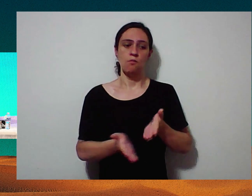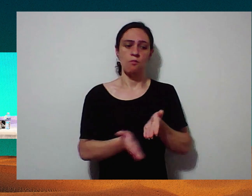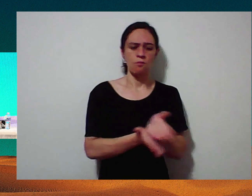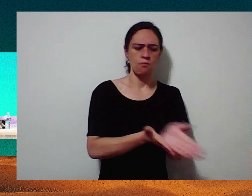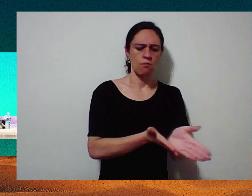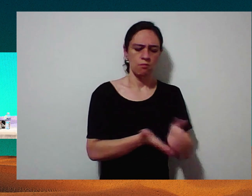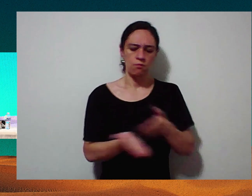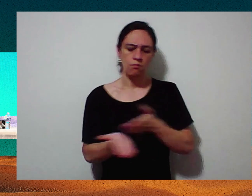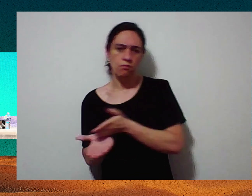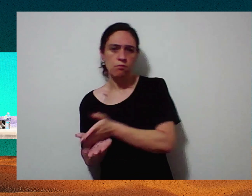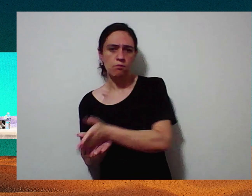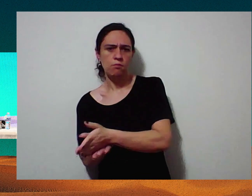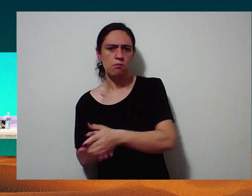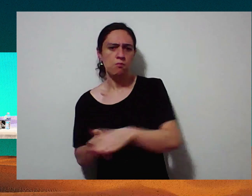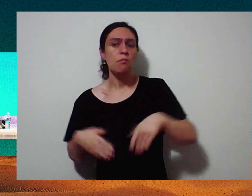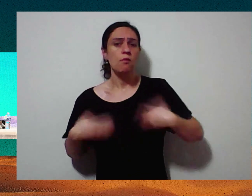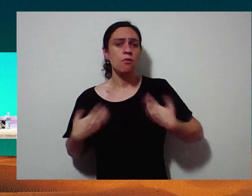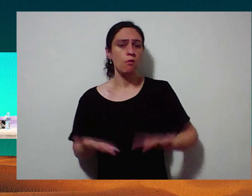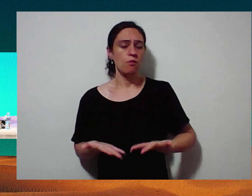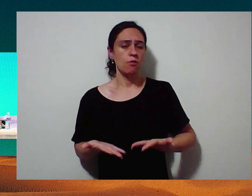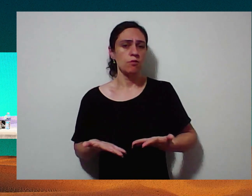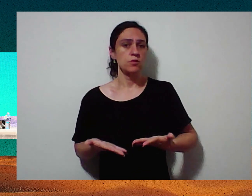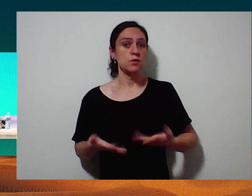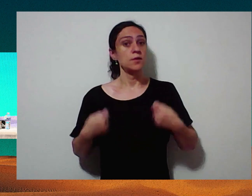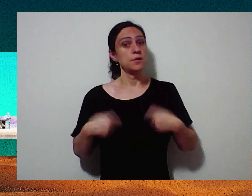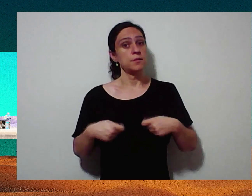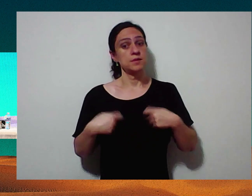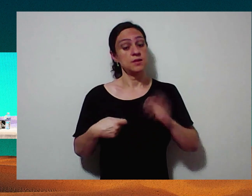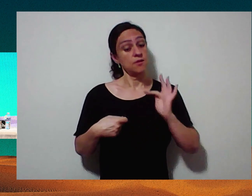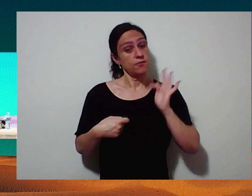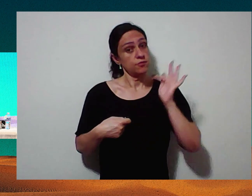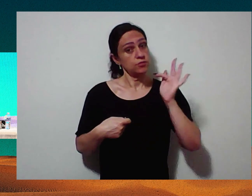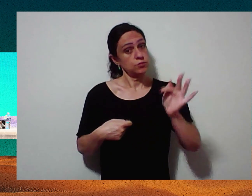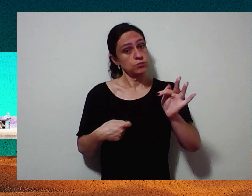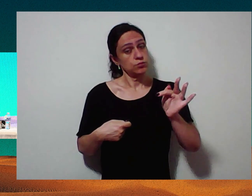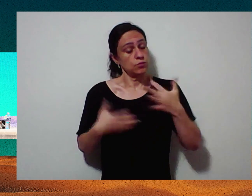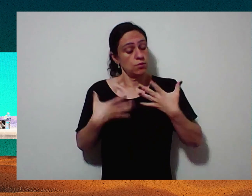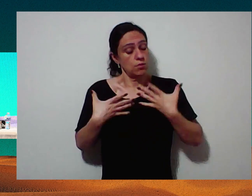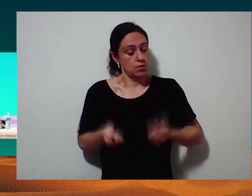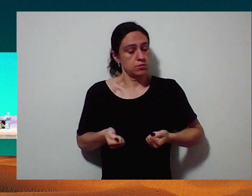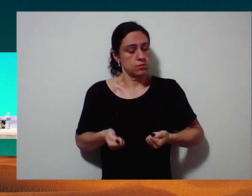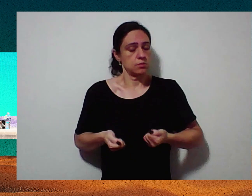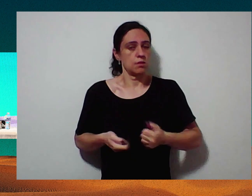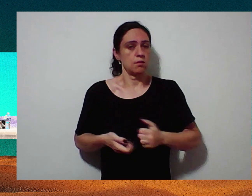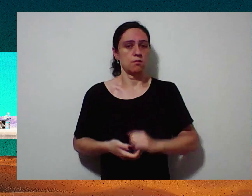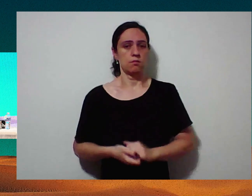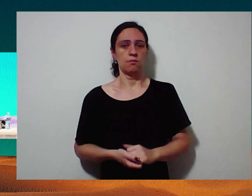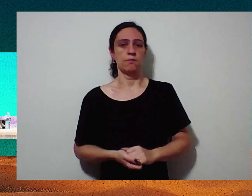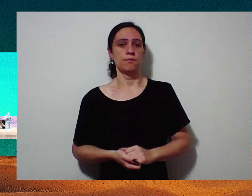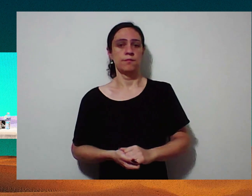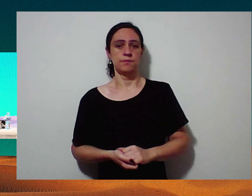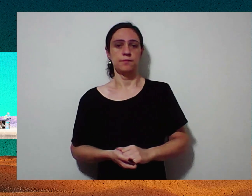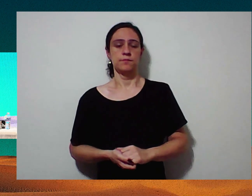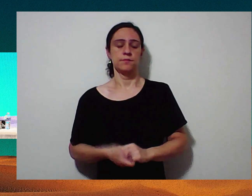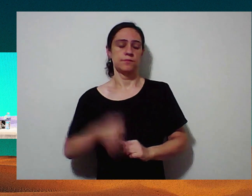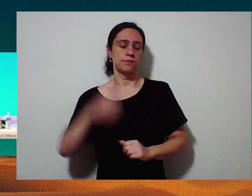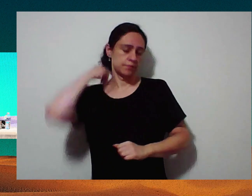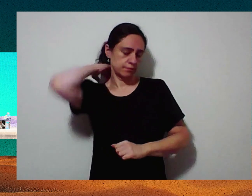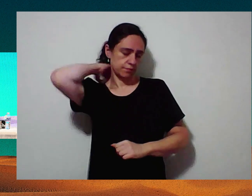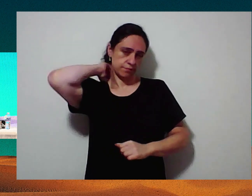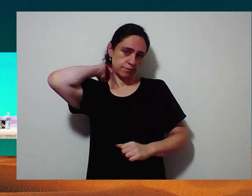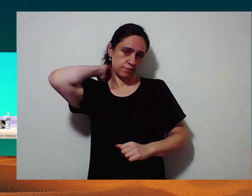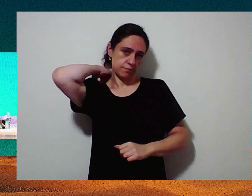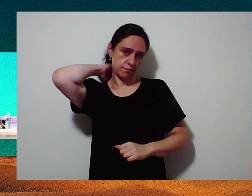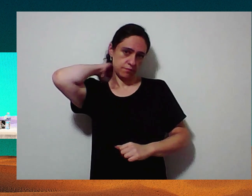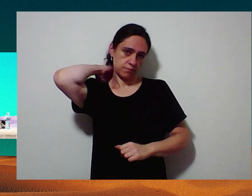vai arcar com as consequências. That's why, saints, the path you take now, you're going to have consequences later. Se você tiver